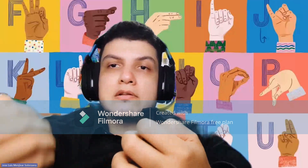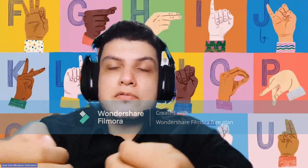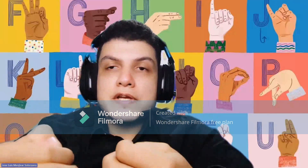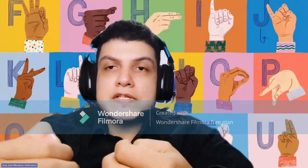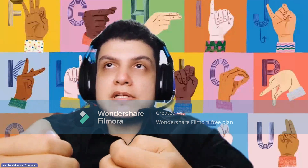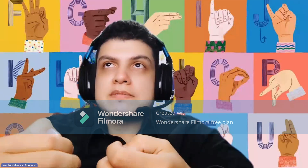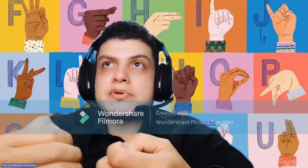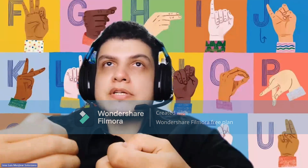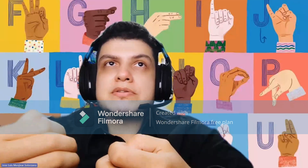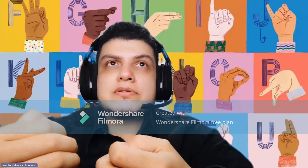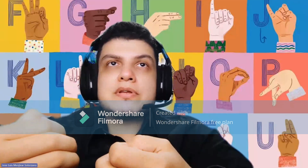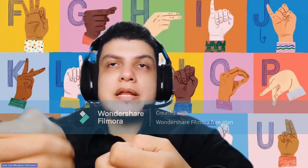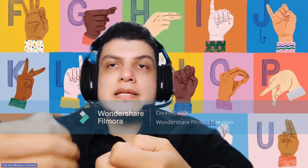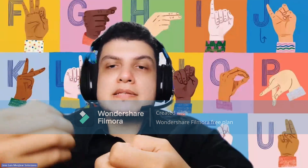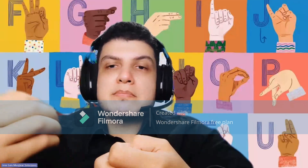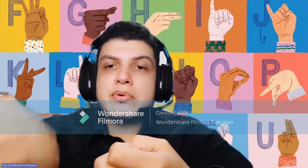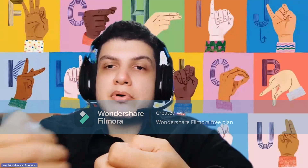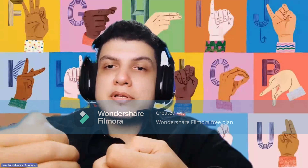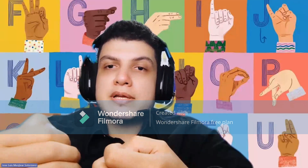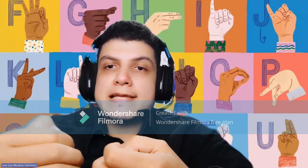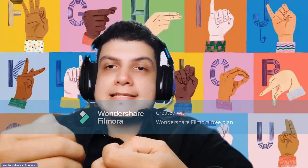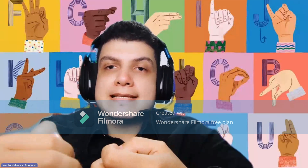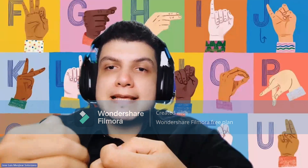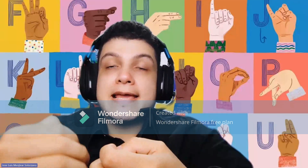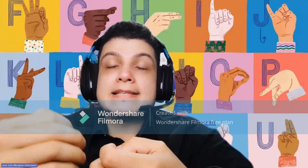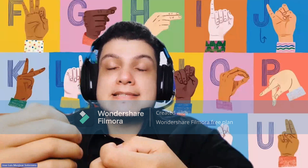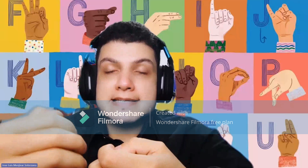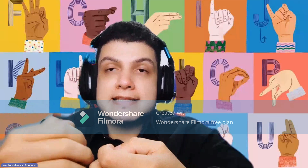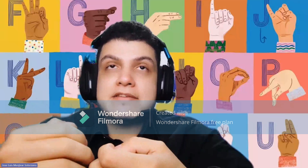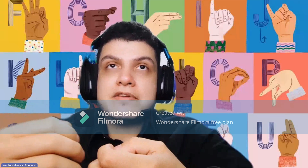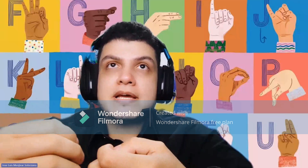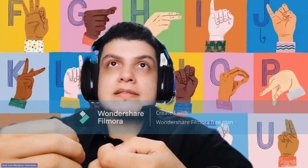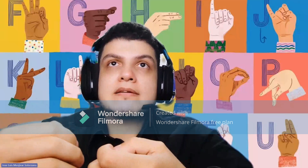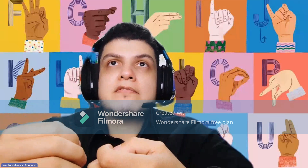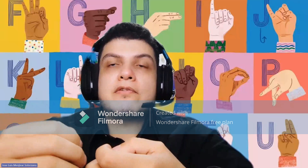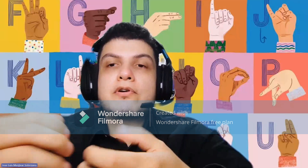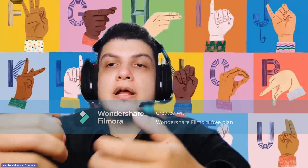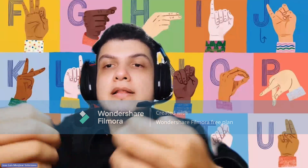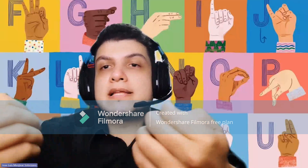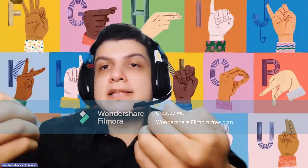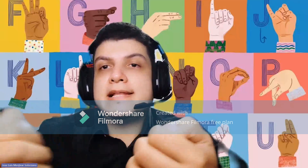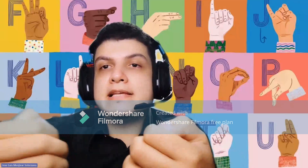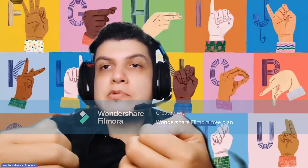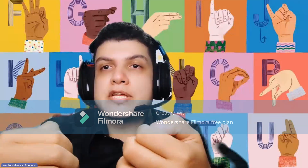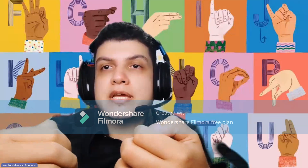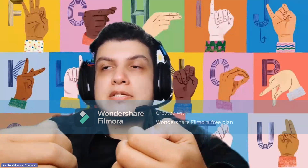includes facial expression. It is important and significant for the daily